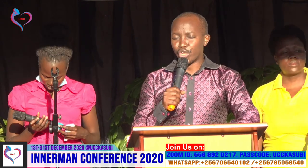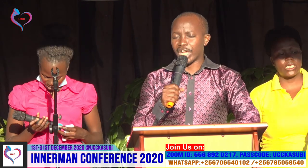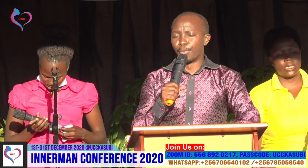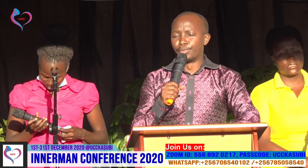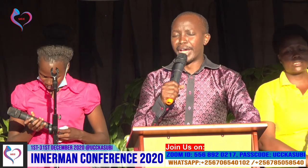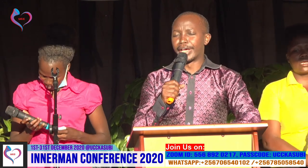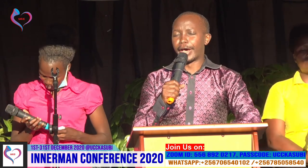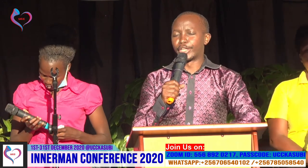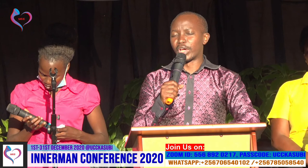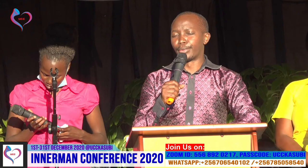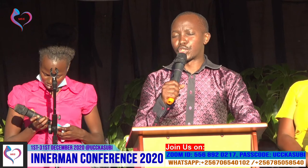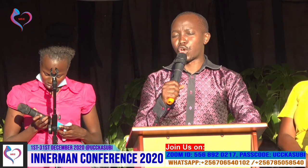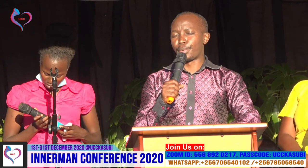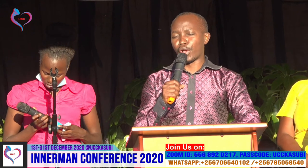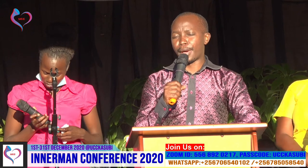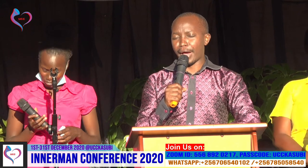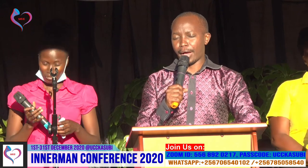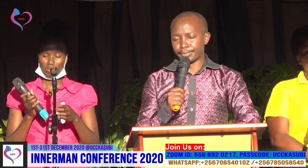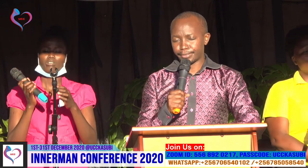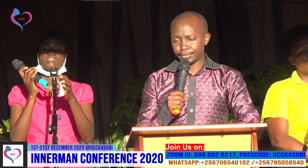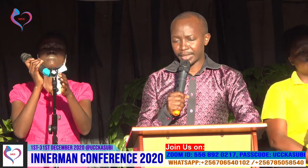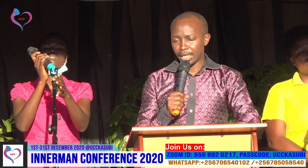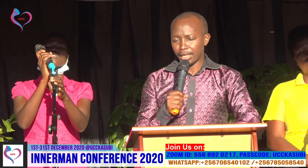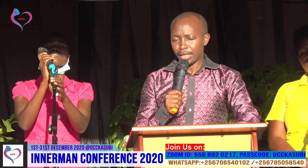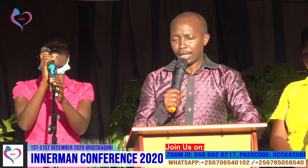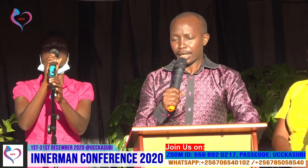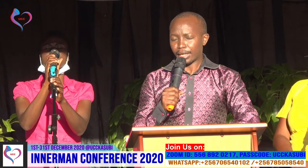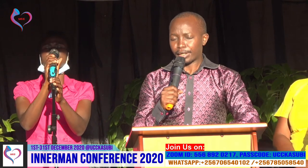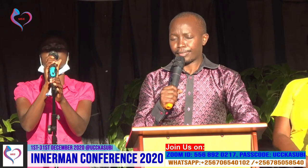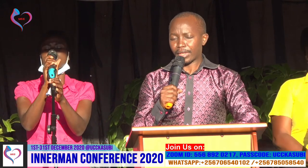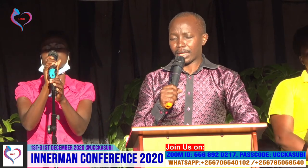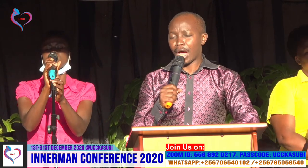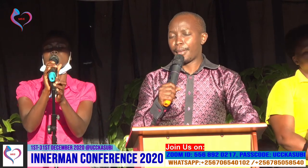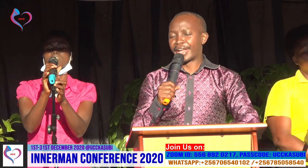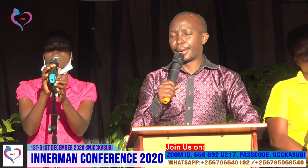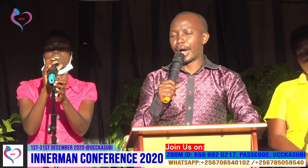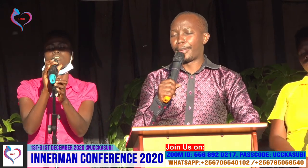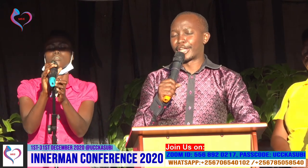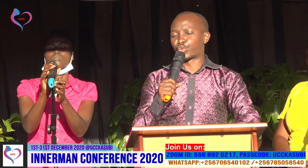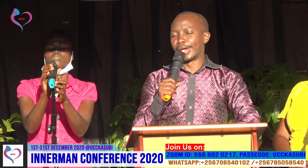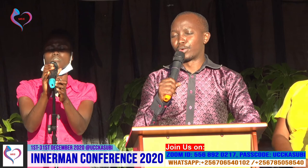olo tuita mumbera ne twebuza obulaba. Sometimes you go through situations and